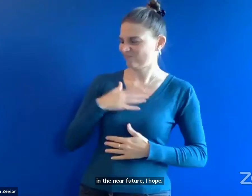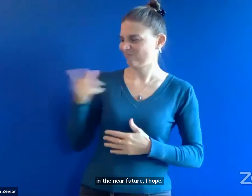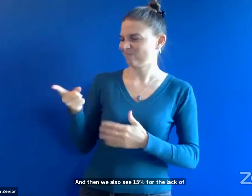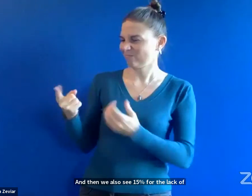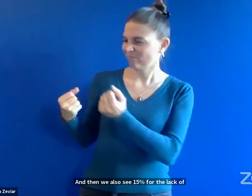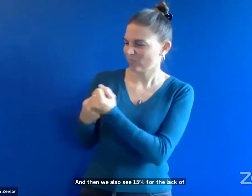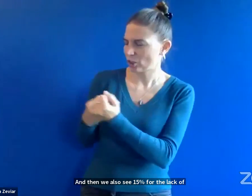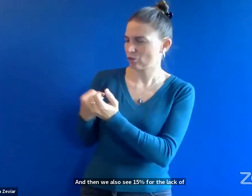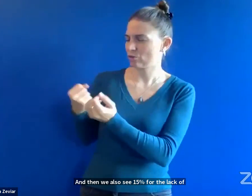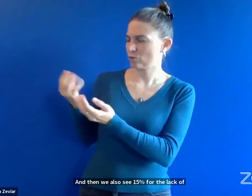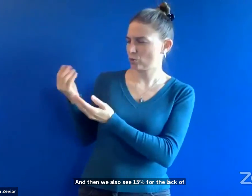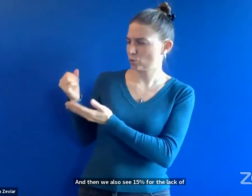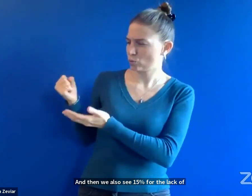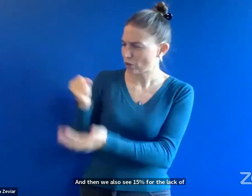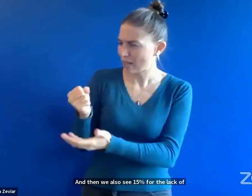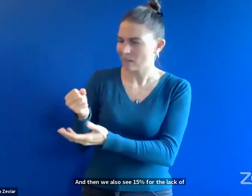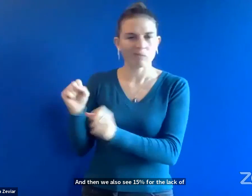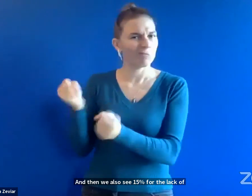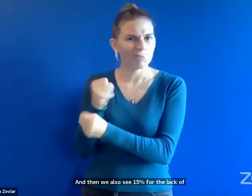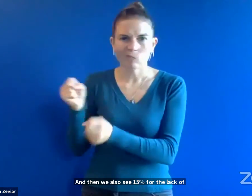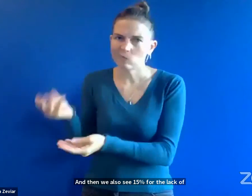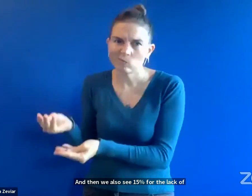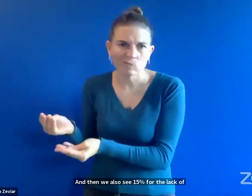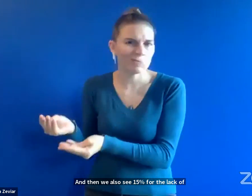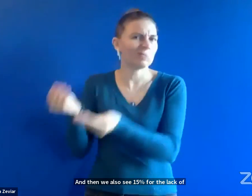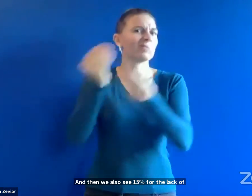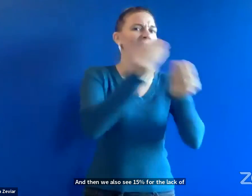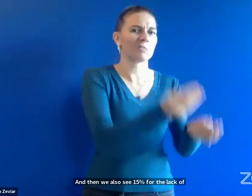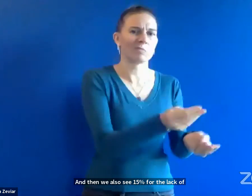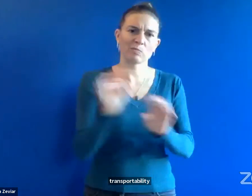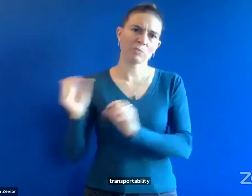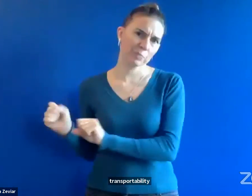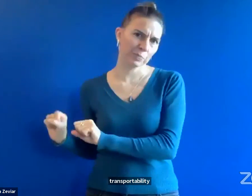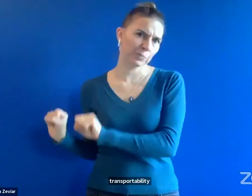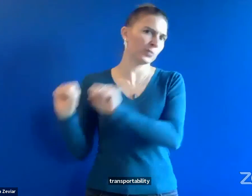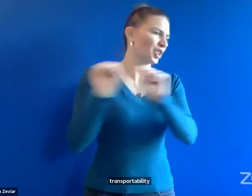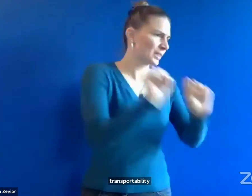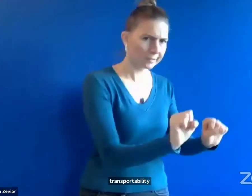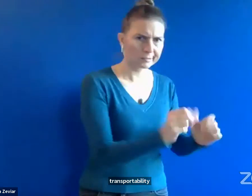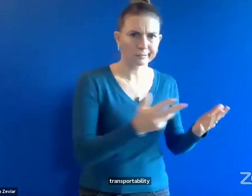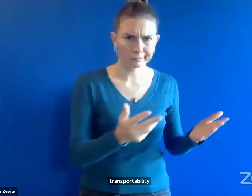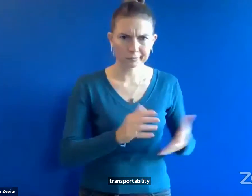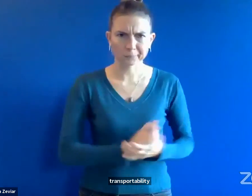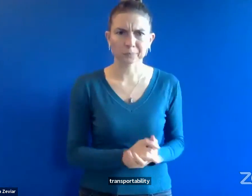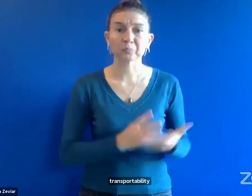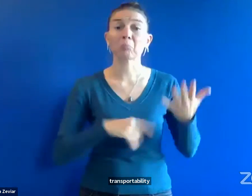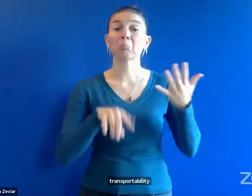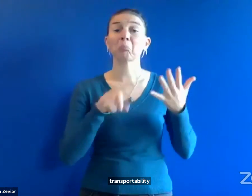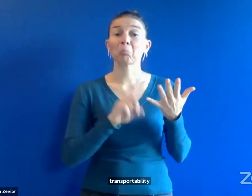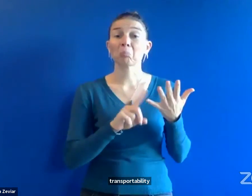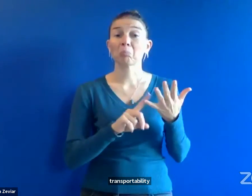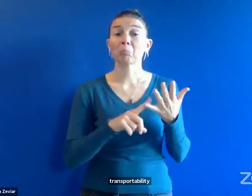abroad. And finally, students that want to go abroad, only 7%.